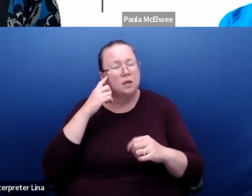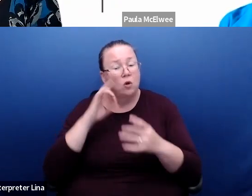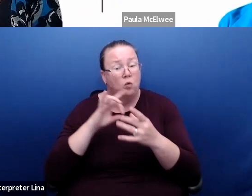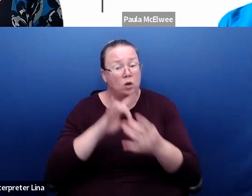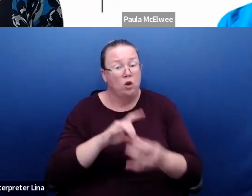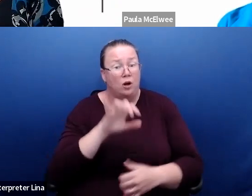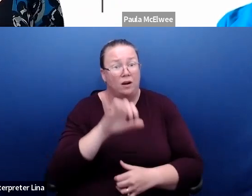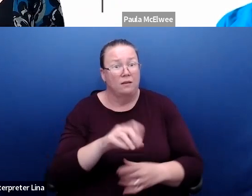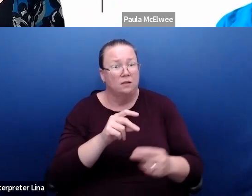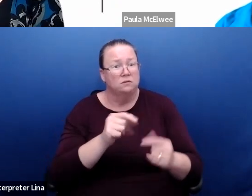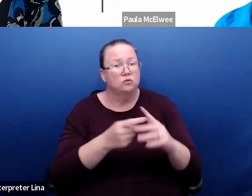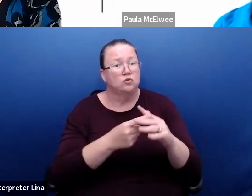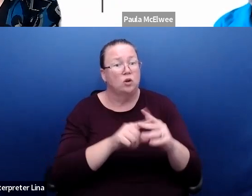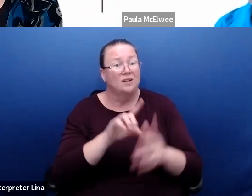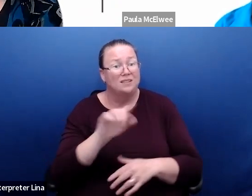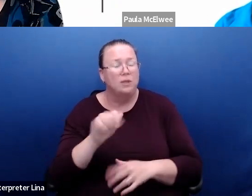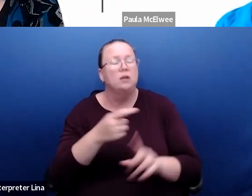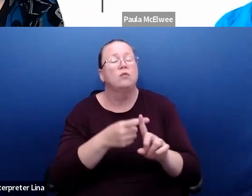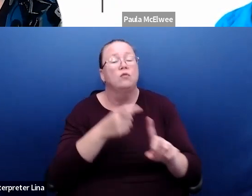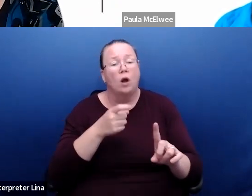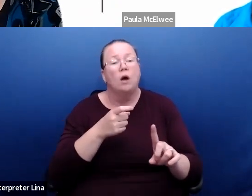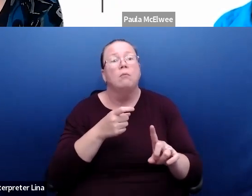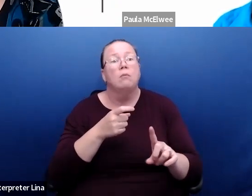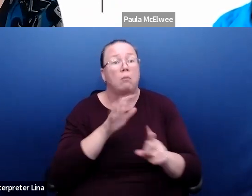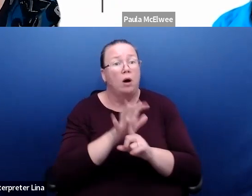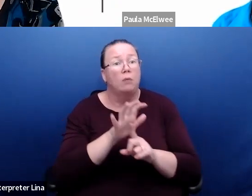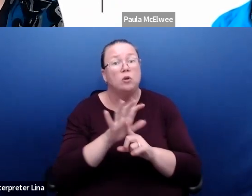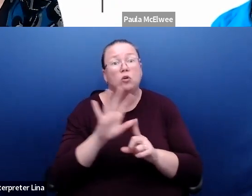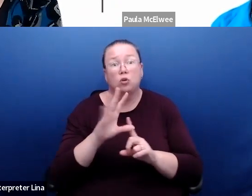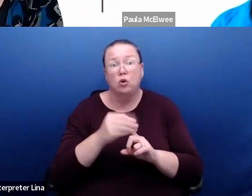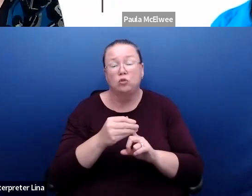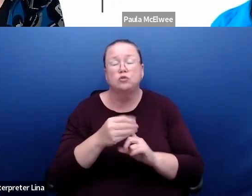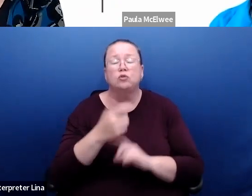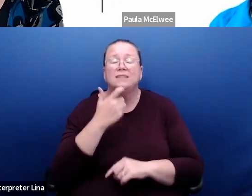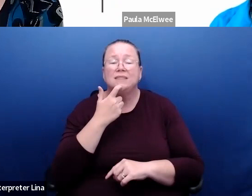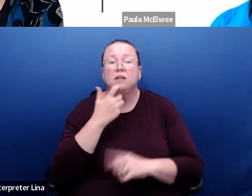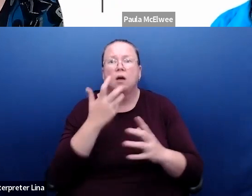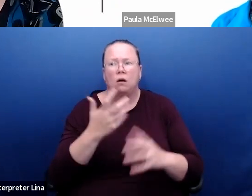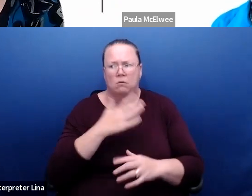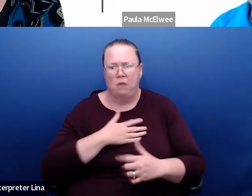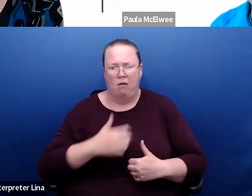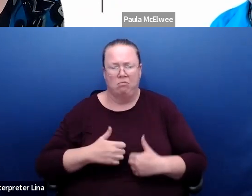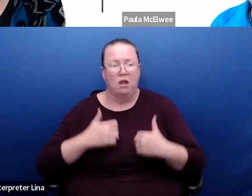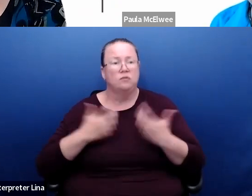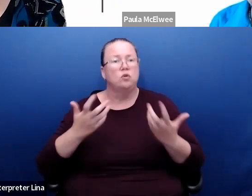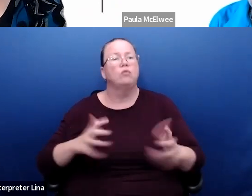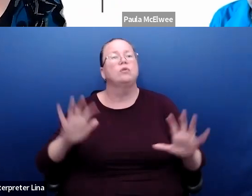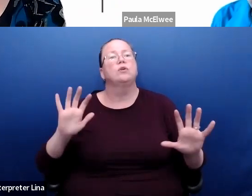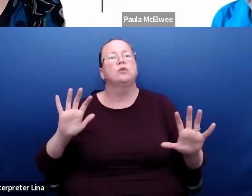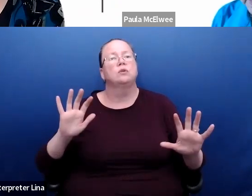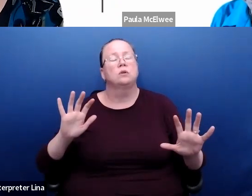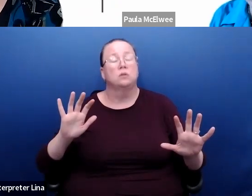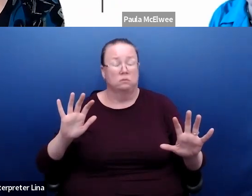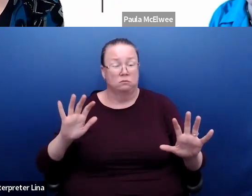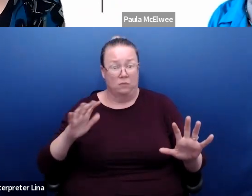that onset of disability flows from, you know, popular culture who says, well, my life's over then. You know, if I